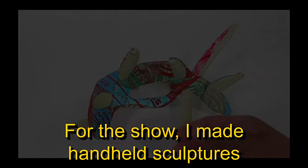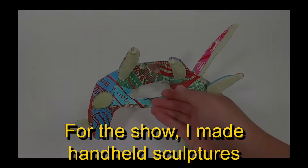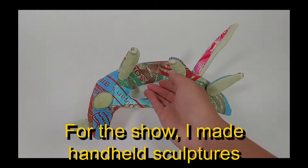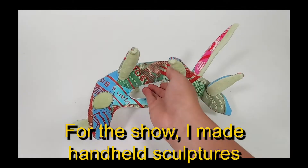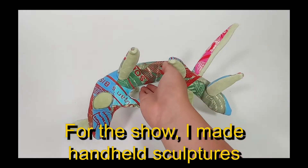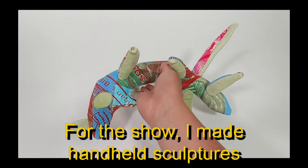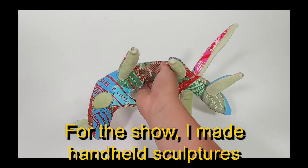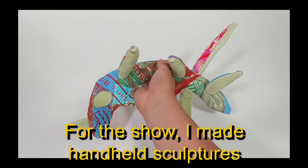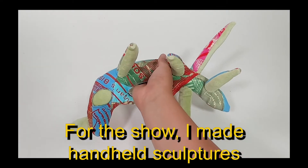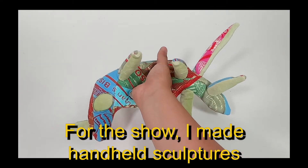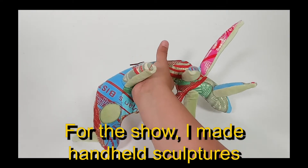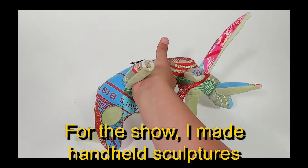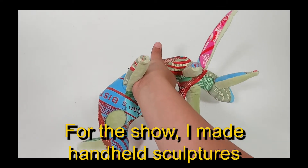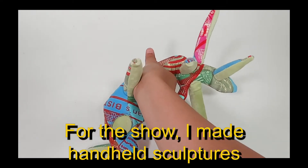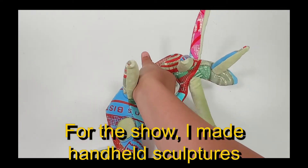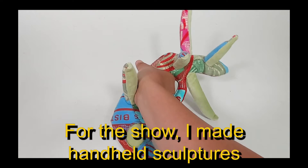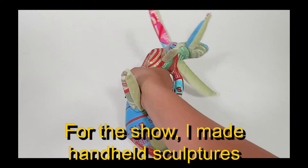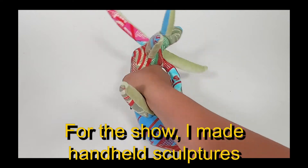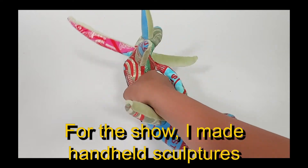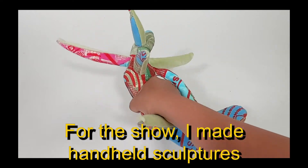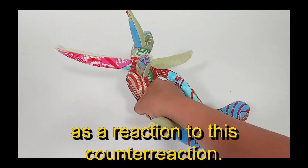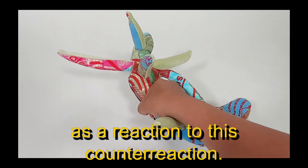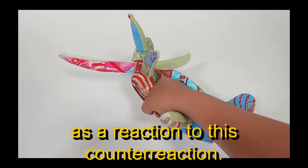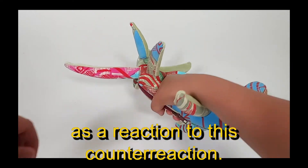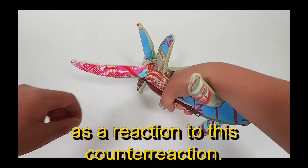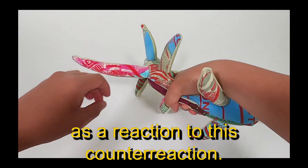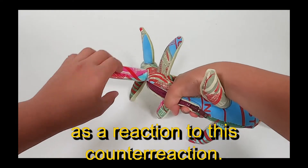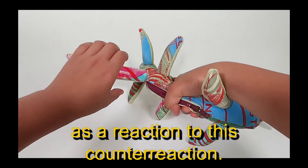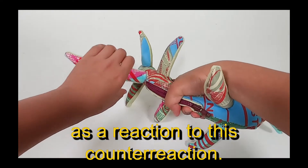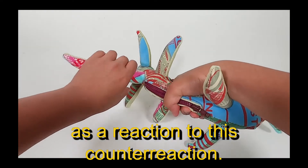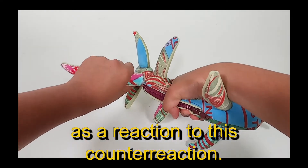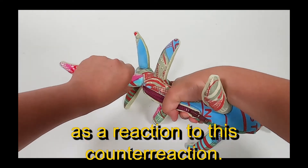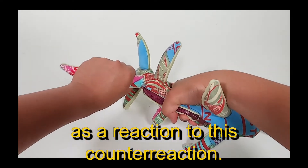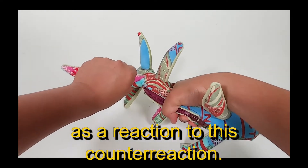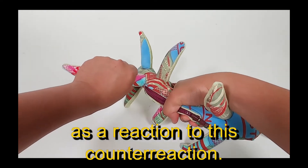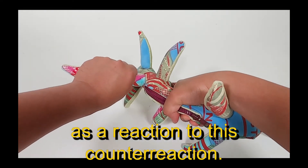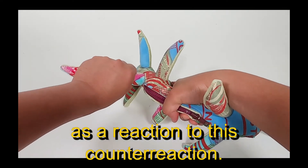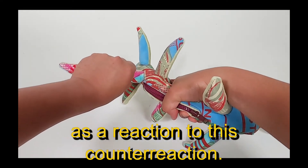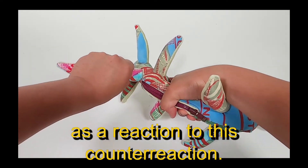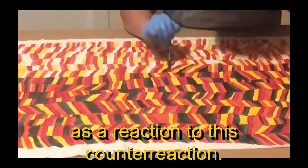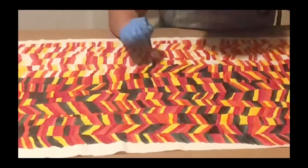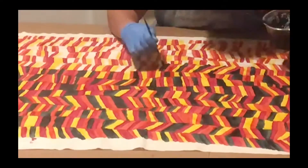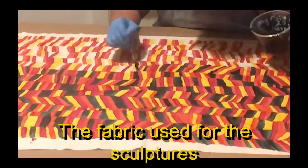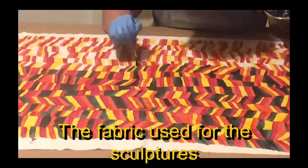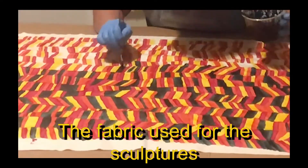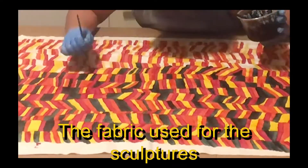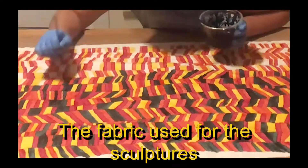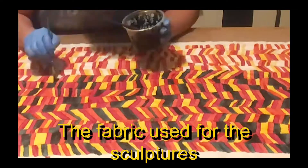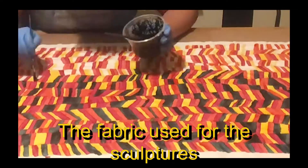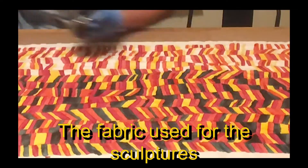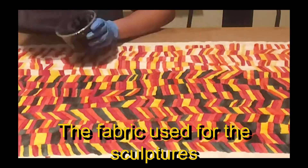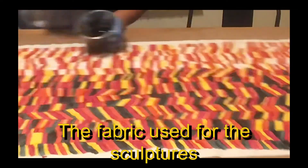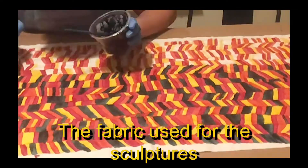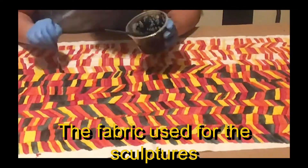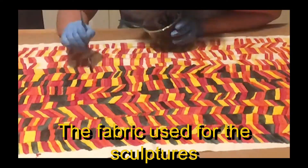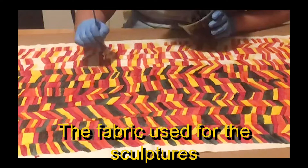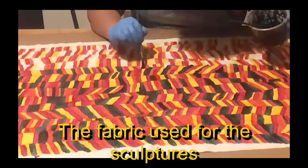the show, I made handheld sculptures as a reaction to this counter-reaction. The fabric used for the sculptures